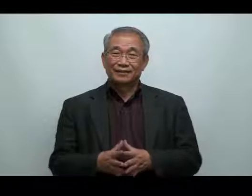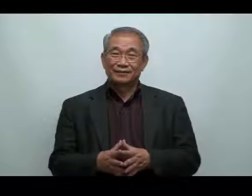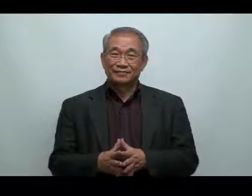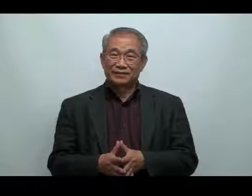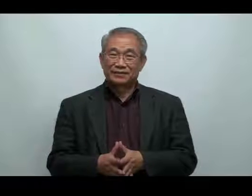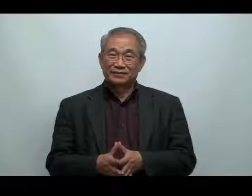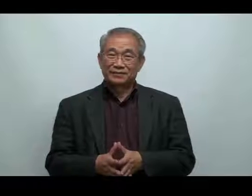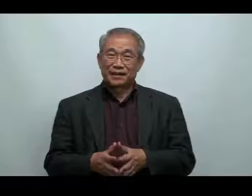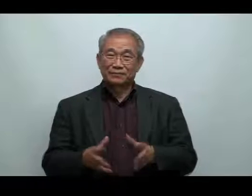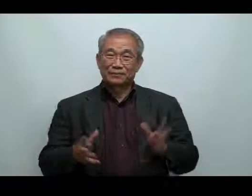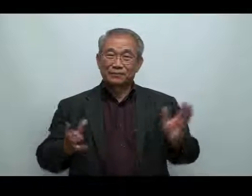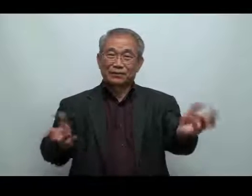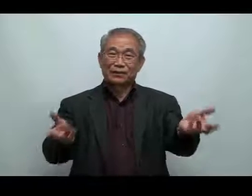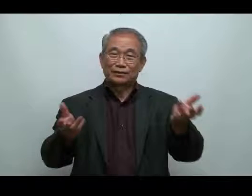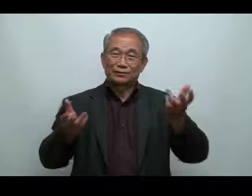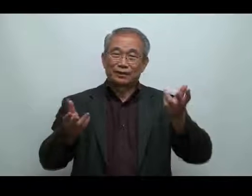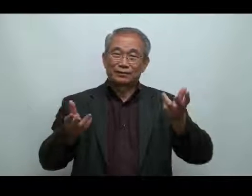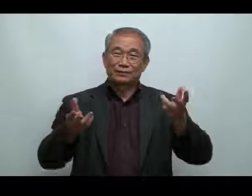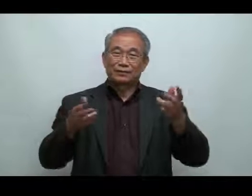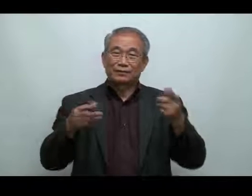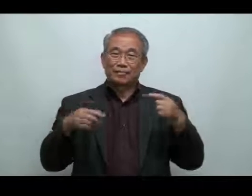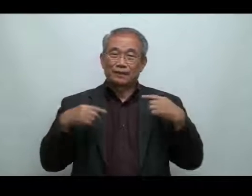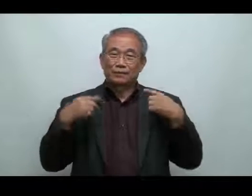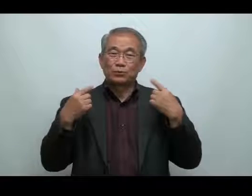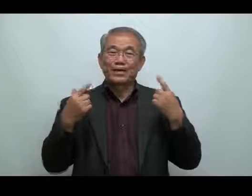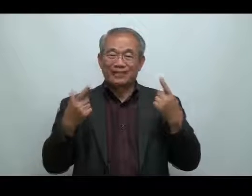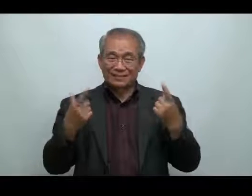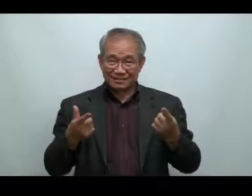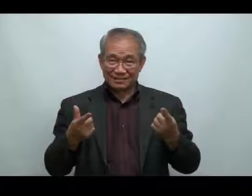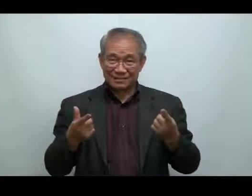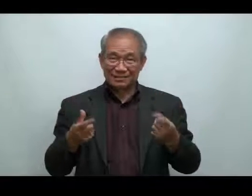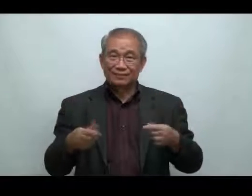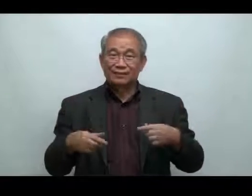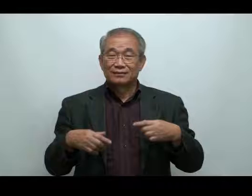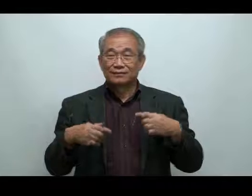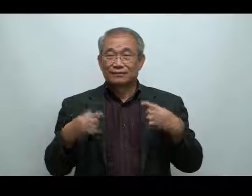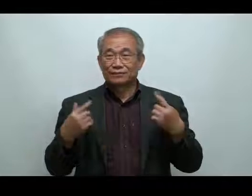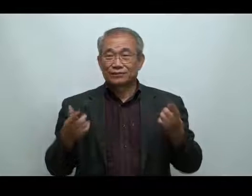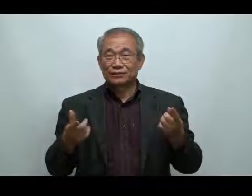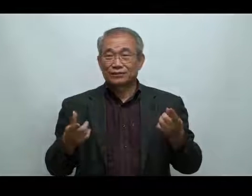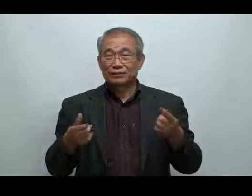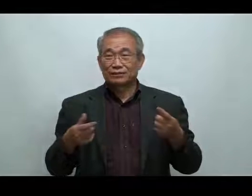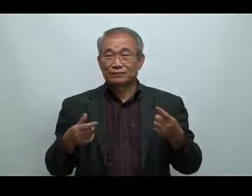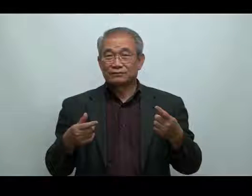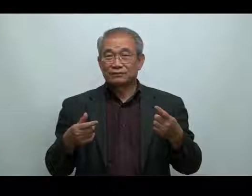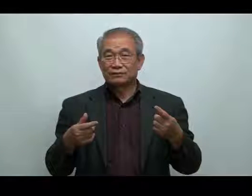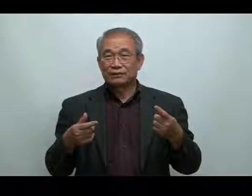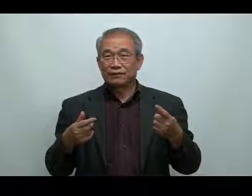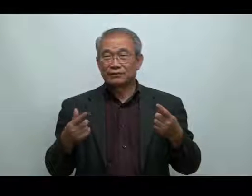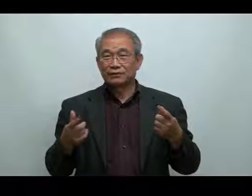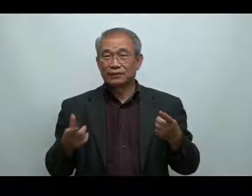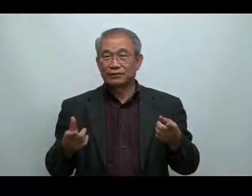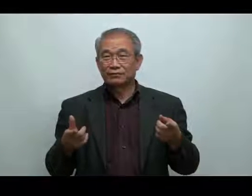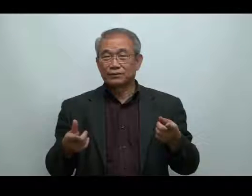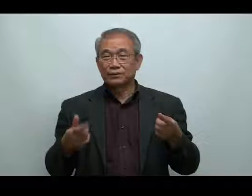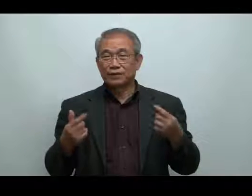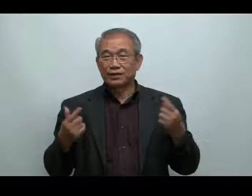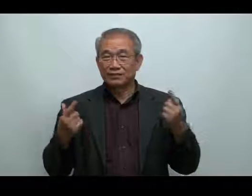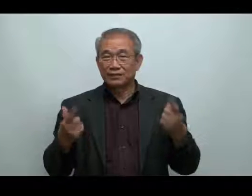in this video, I'm going to talk about resonance. Now, of course, when you hear the word